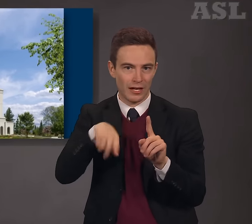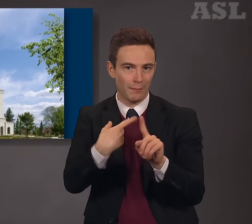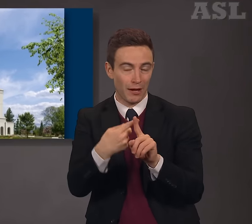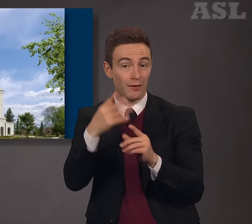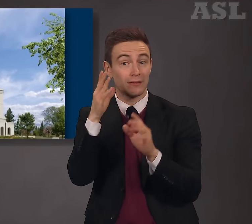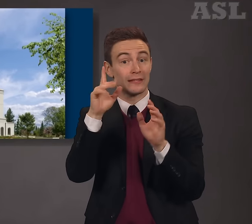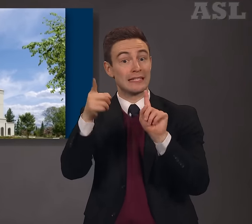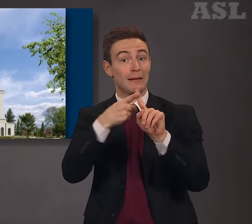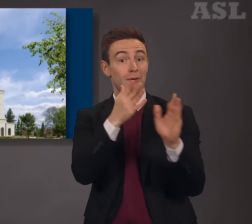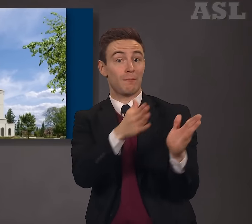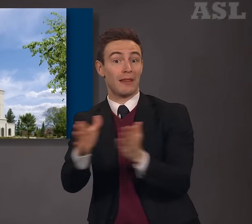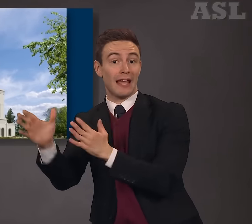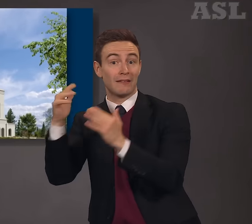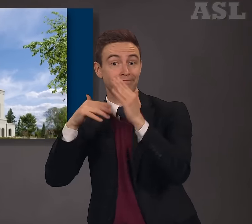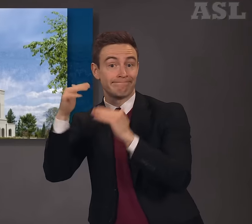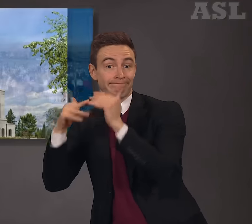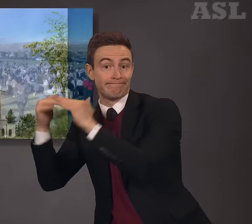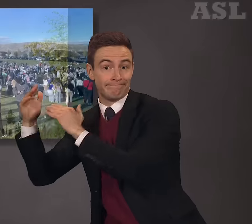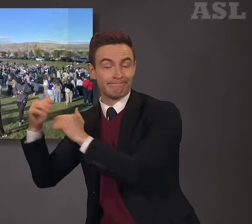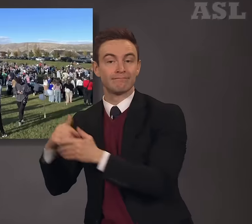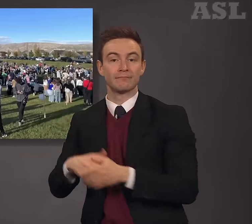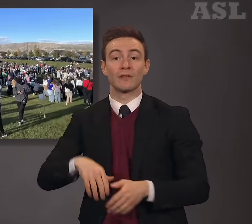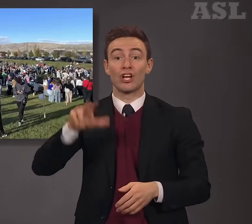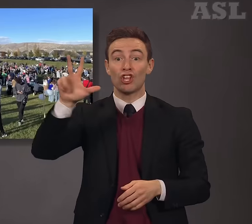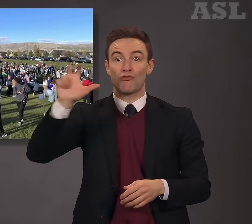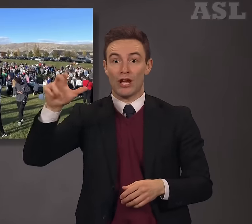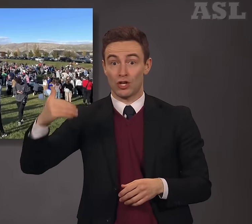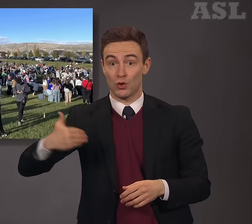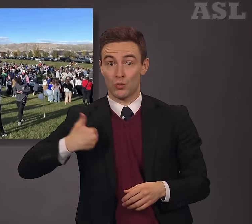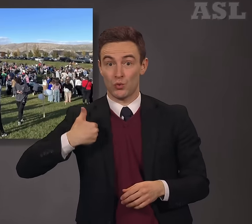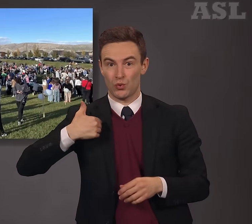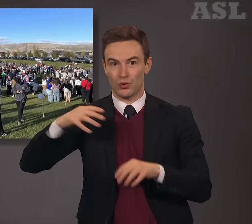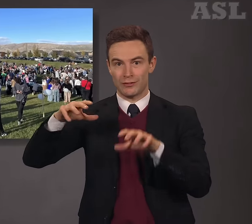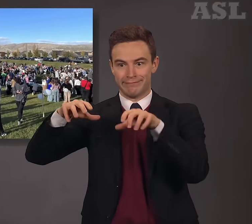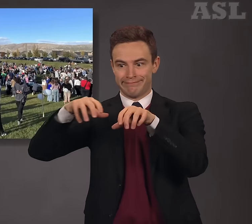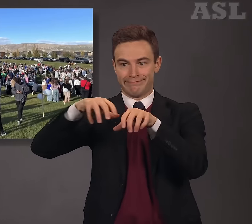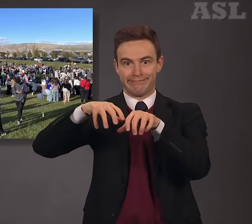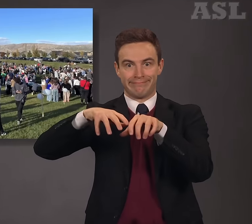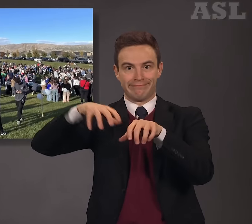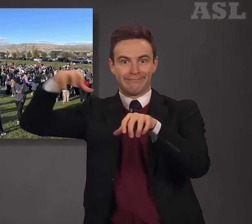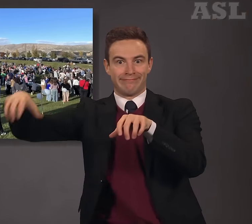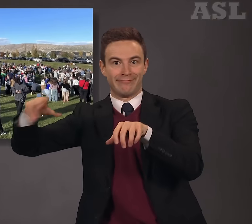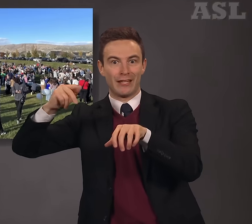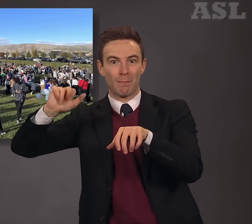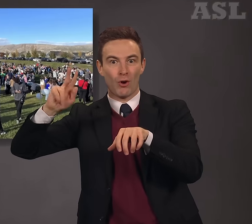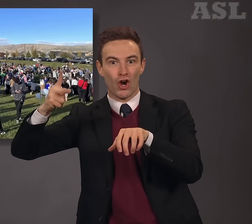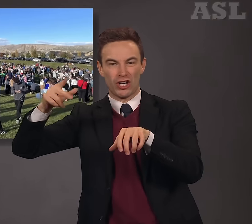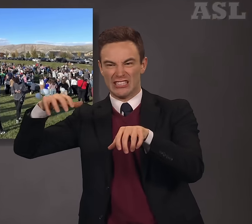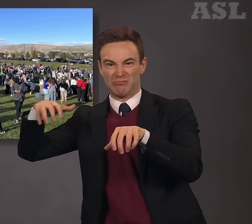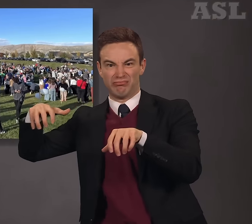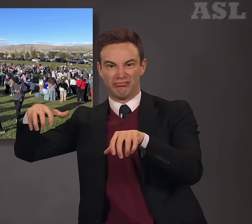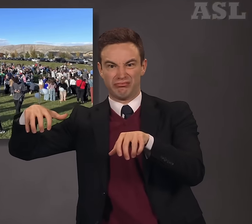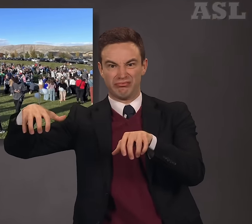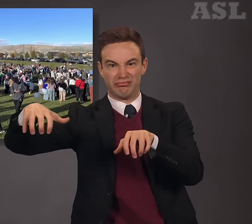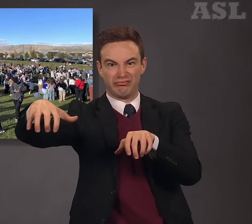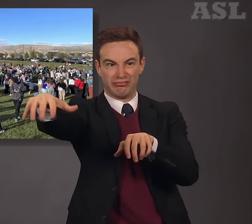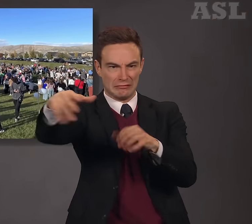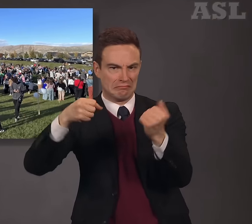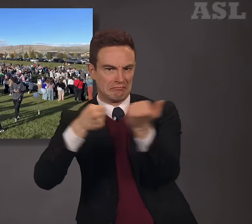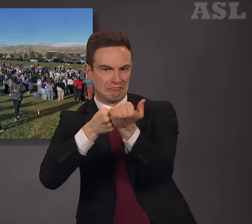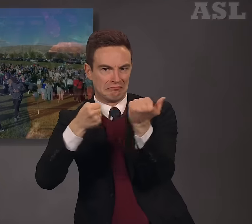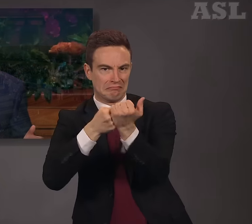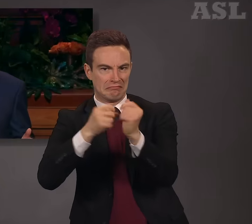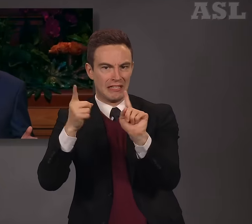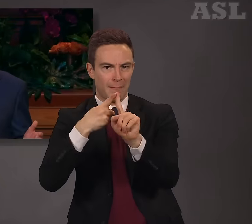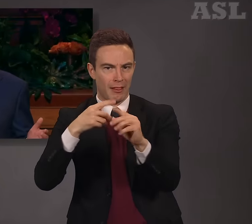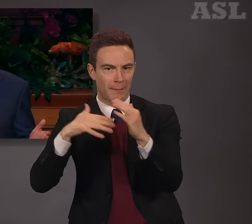for construction. 300 youth filled the adjoining park to show their support for the proposed temple.